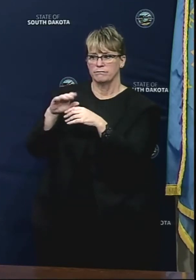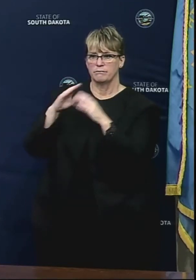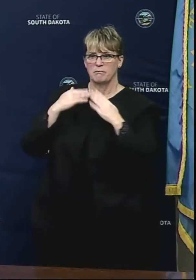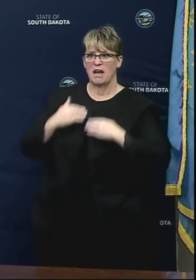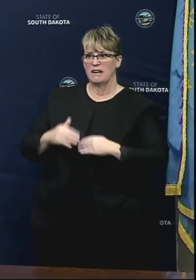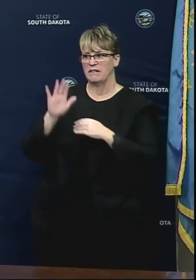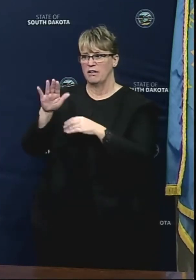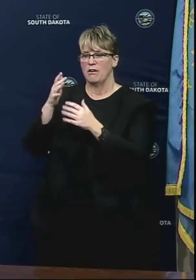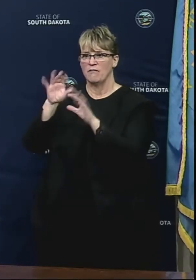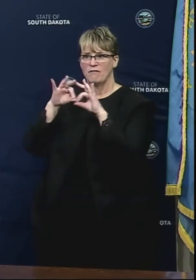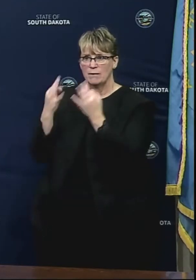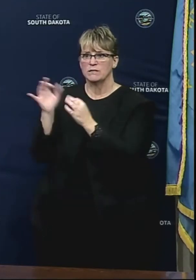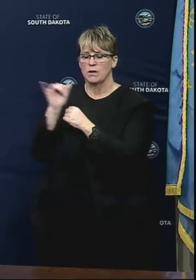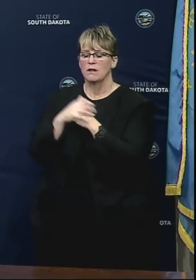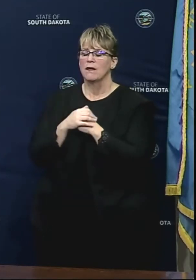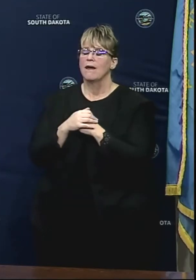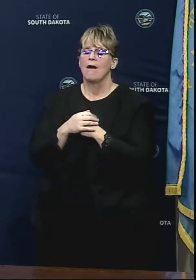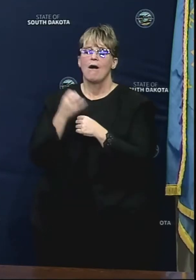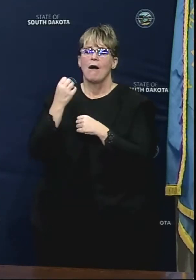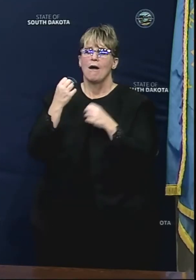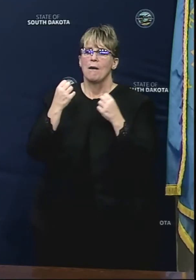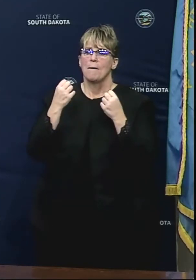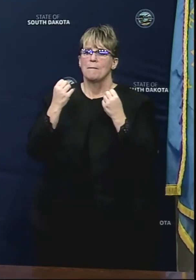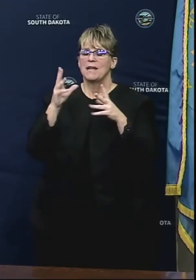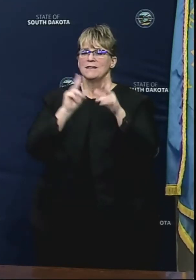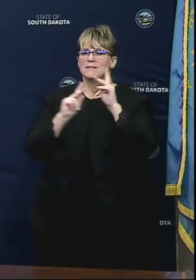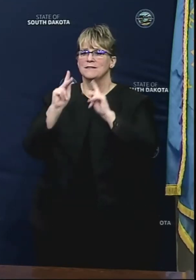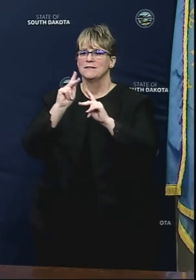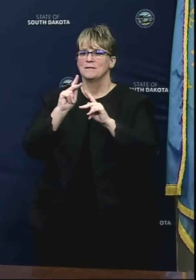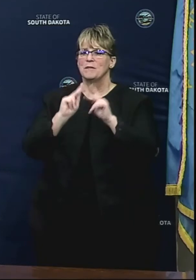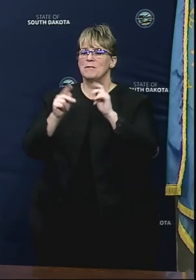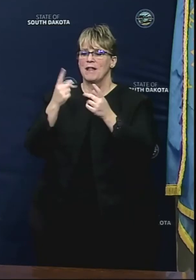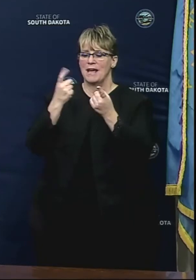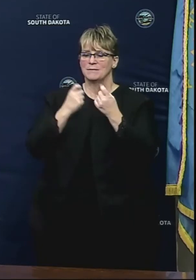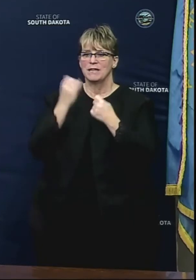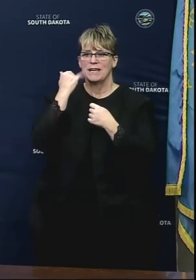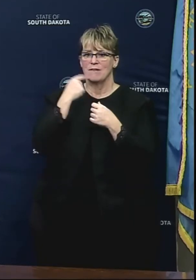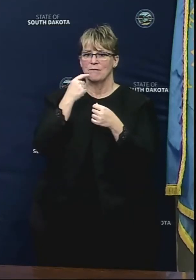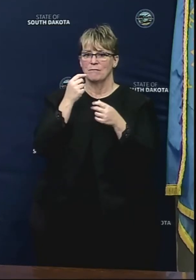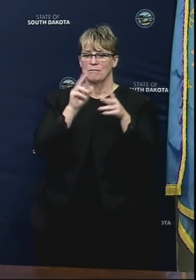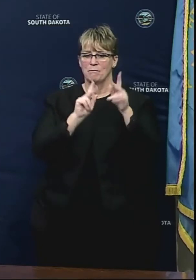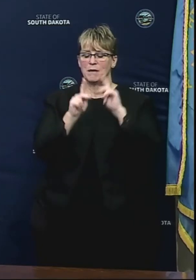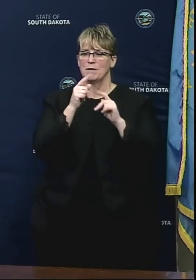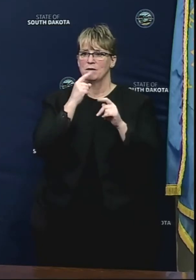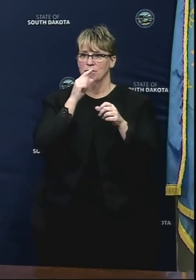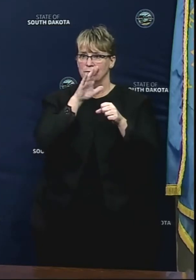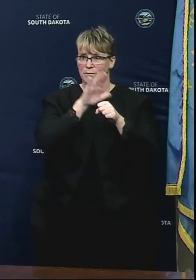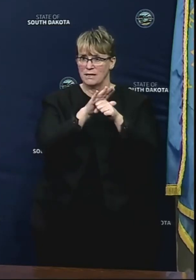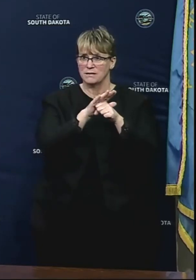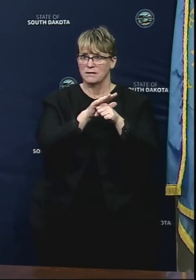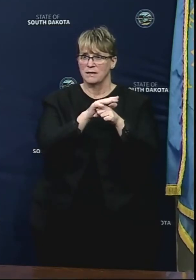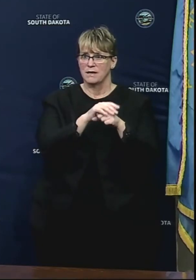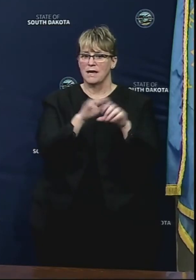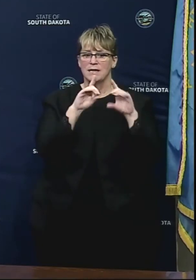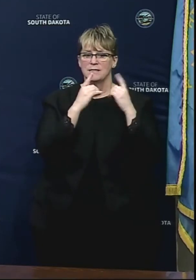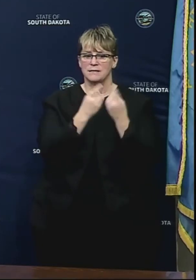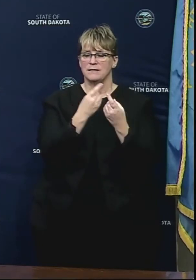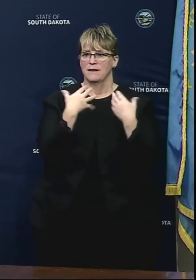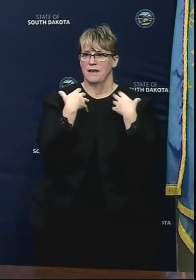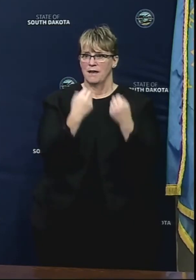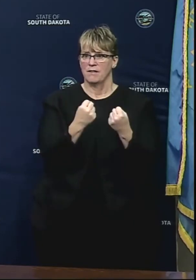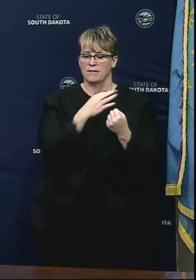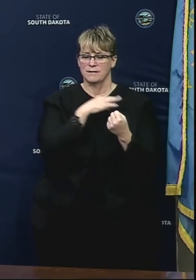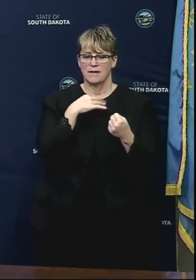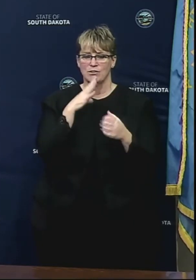going forward. And people ask me all the time, how do you know people are recovered? It's because when somebody tests positive, our Department of Health staff is talking to them every